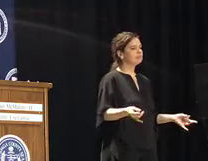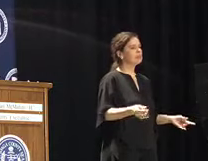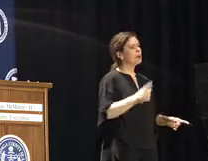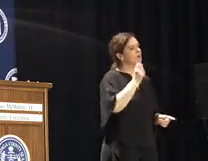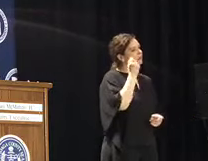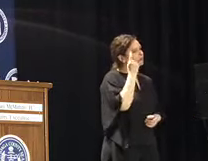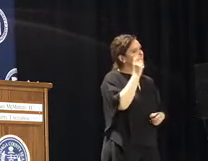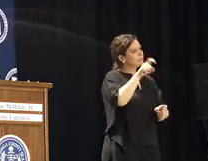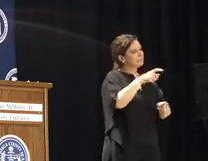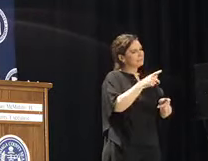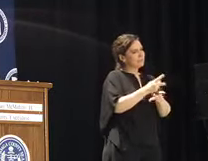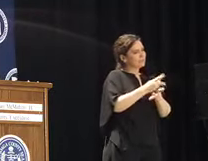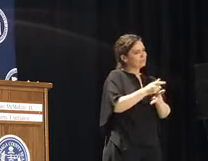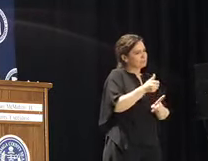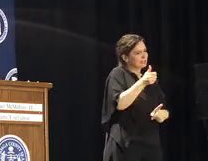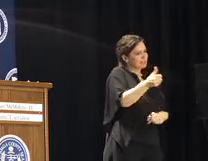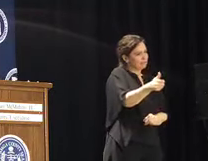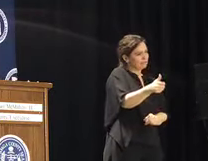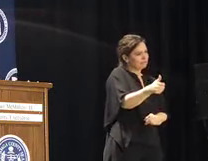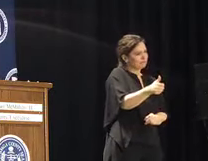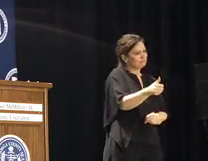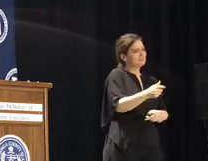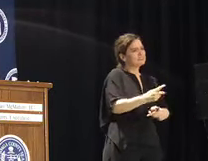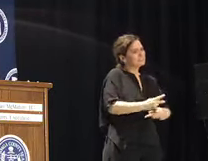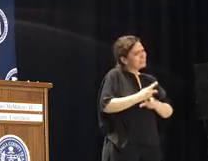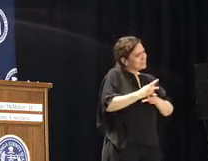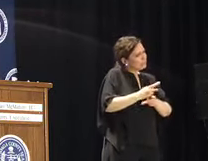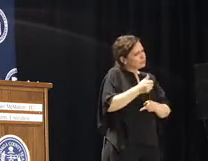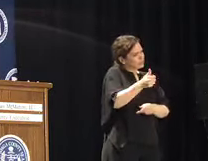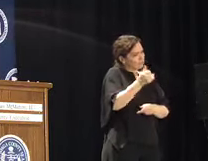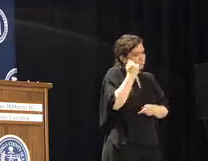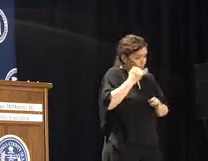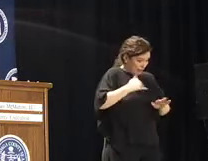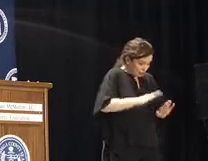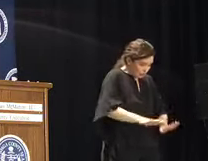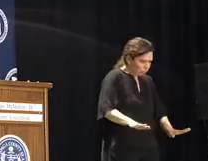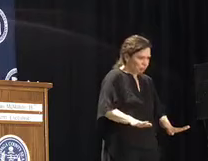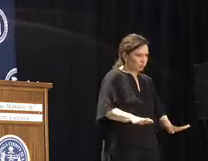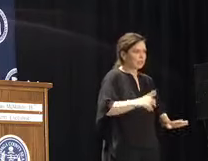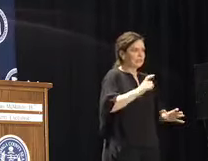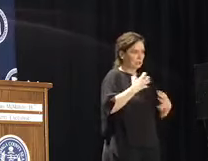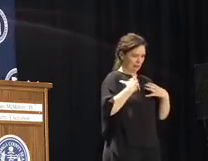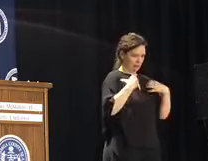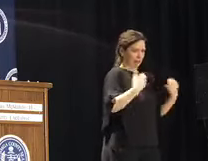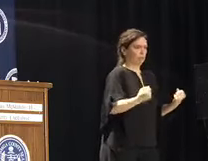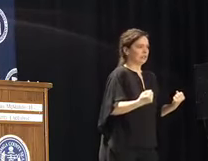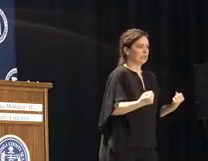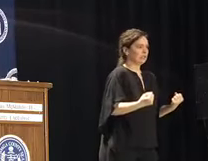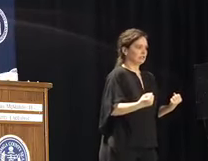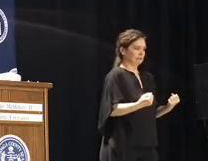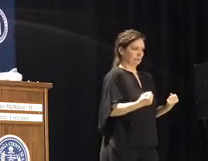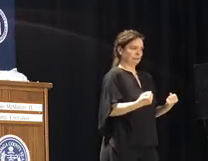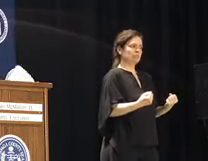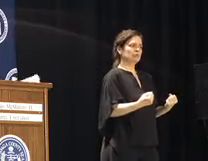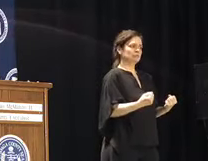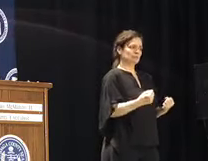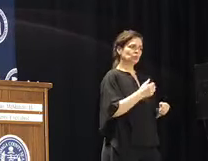of yourselves and your mental health so you can help out with your kids who are going through a lot as well. Saying